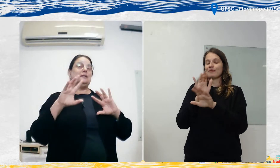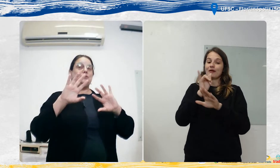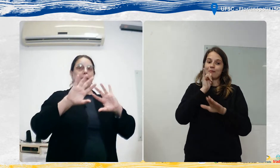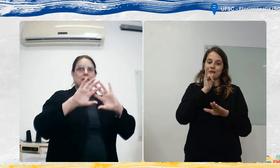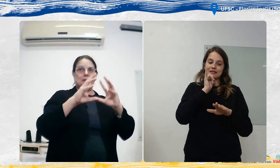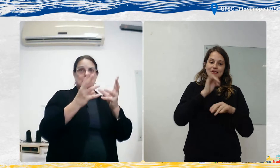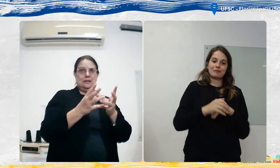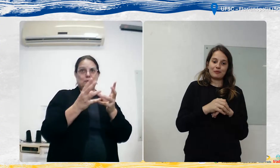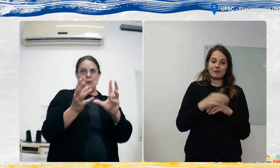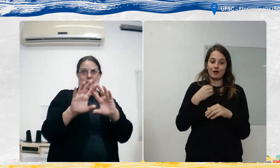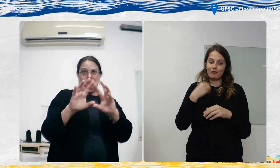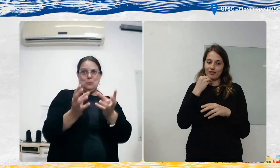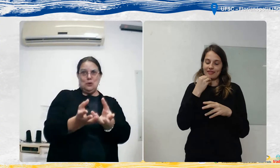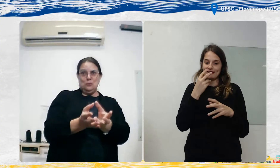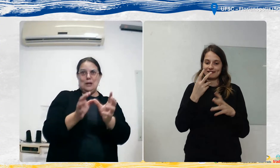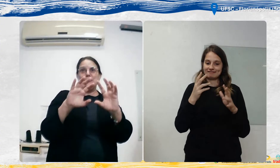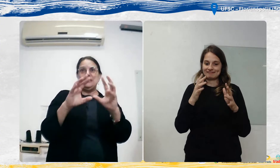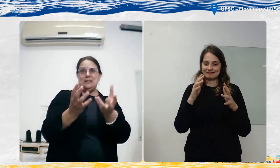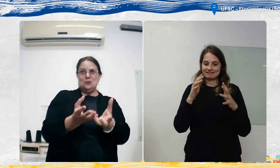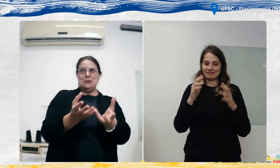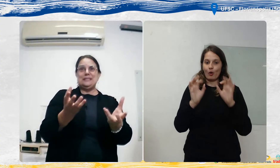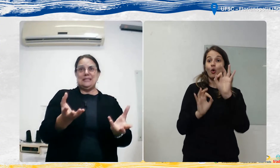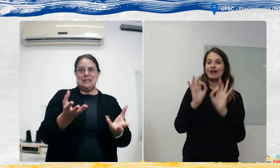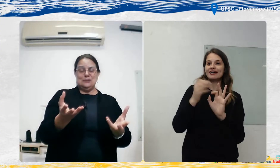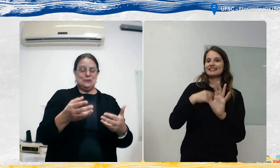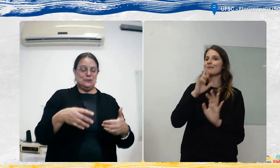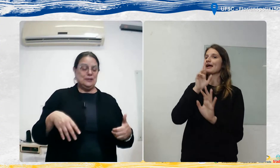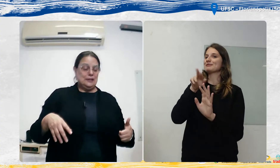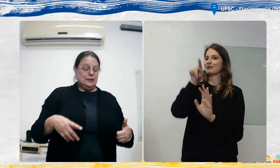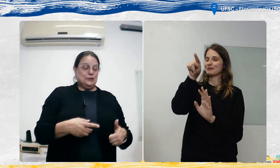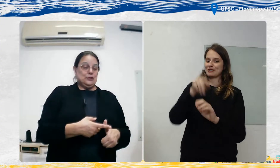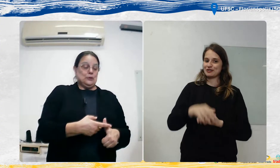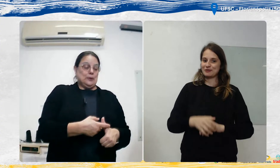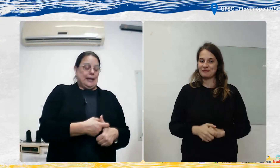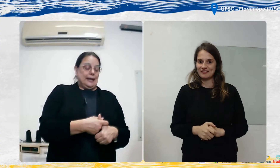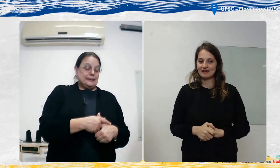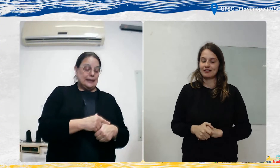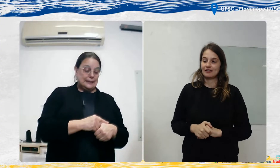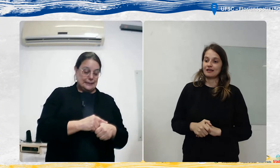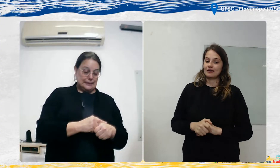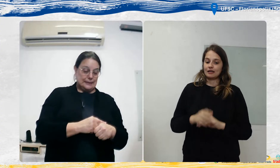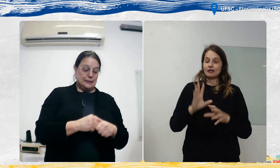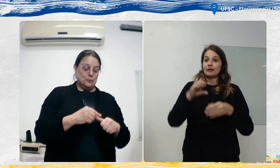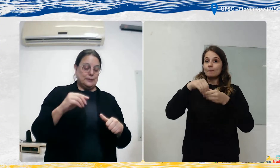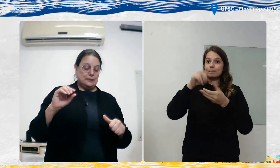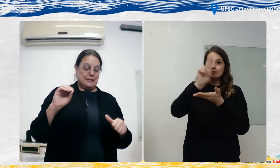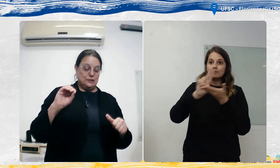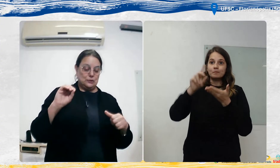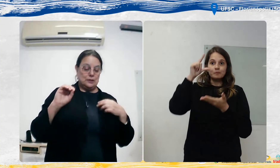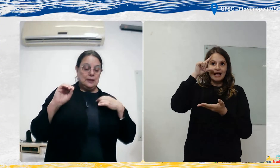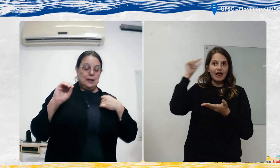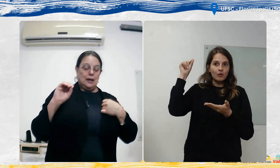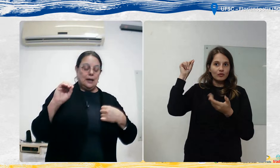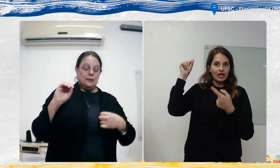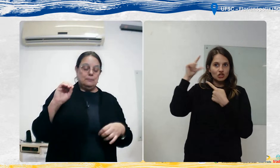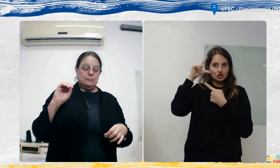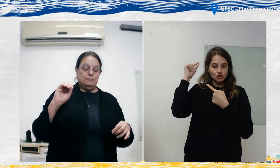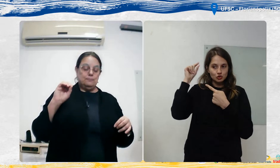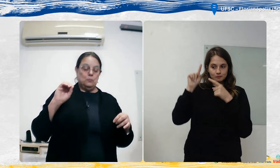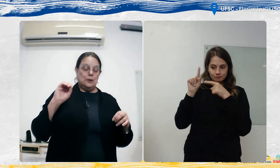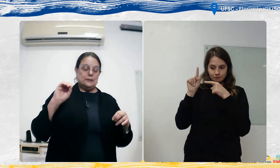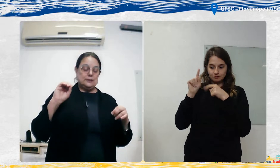and then I'll try to give you a more rounded, holistic answer. So at Gallaudet, I want to make sure,